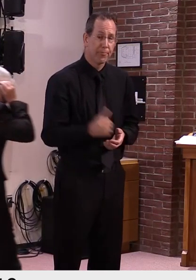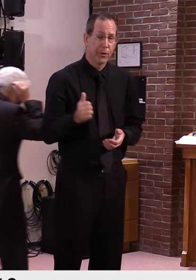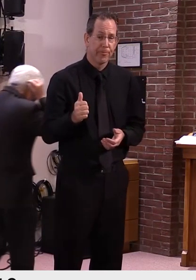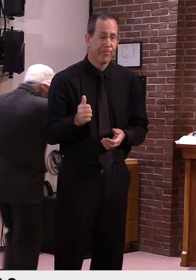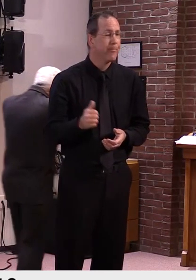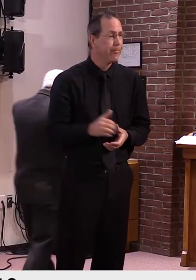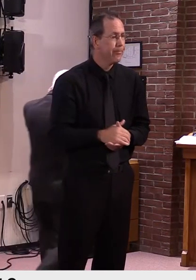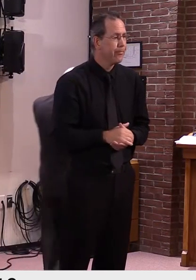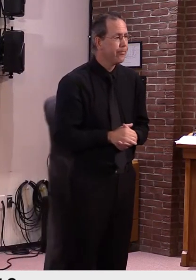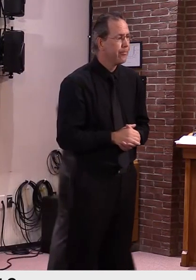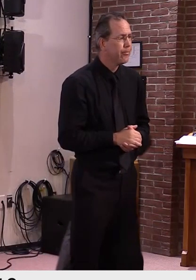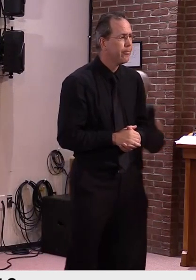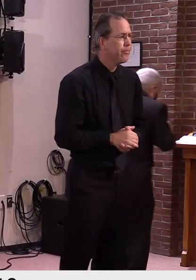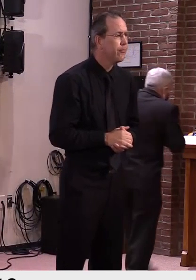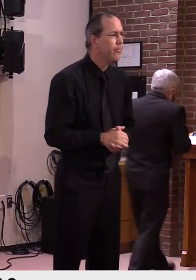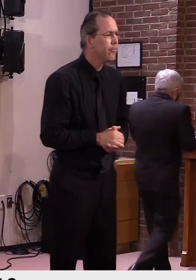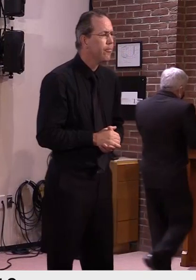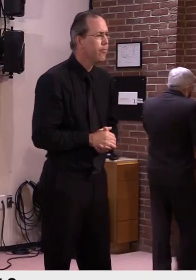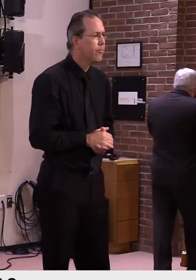Mike, True North reports.